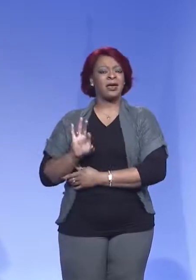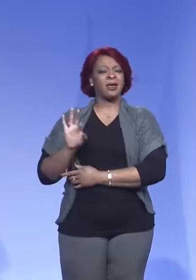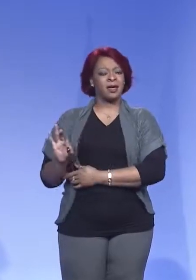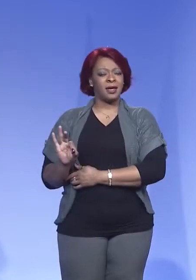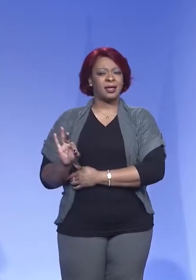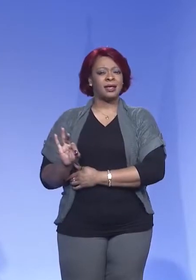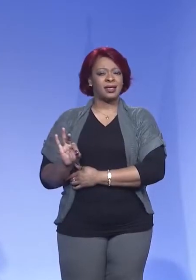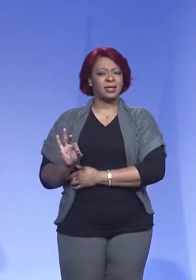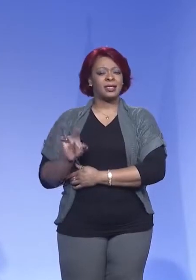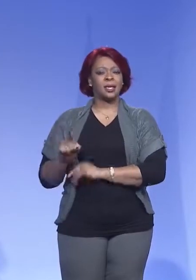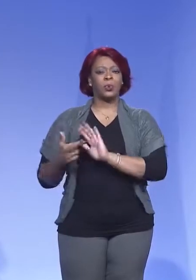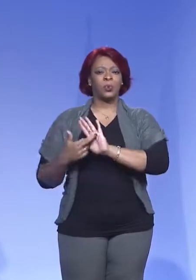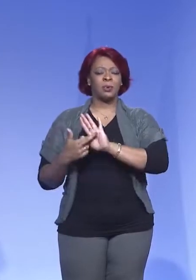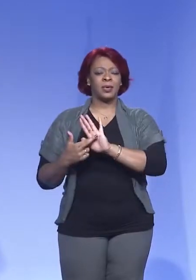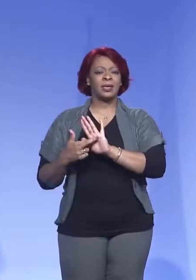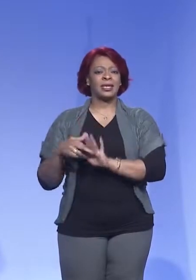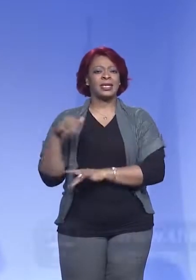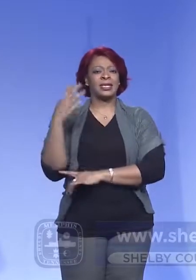2,199, which represents